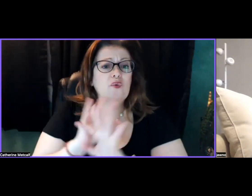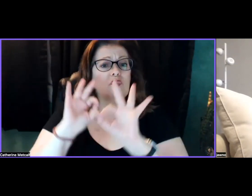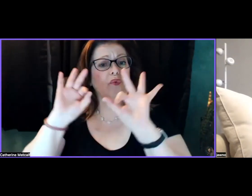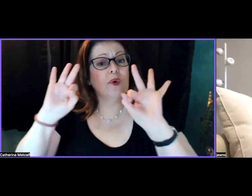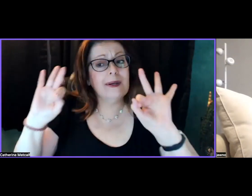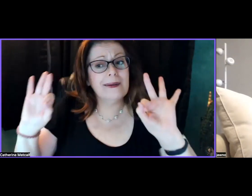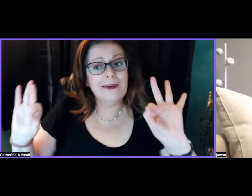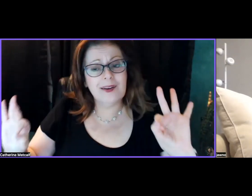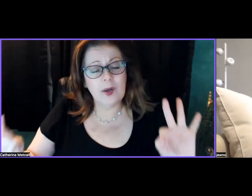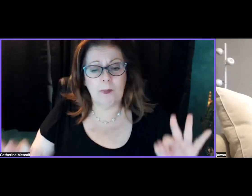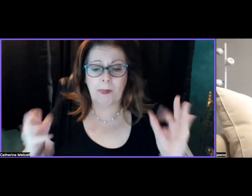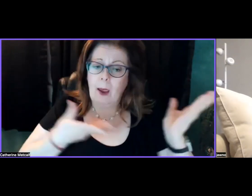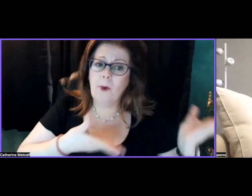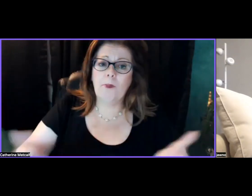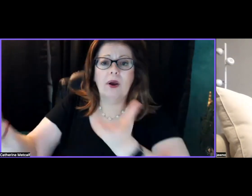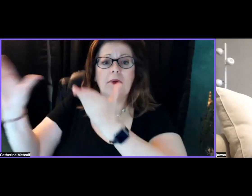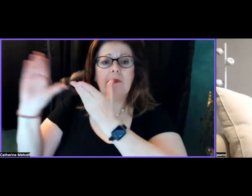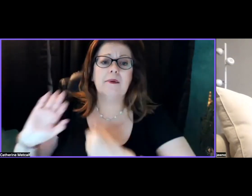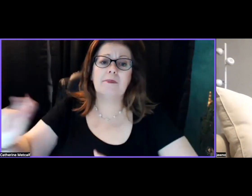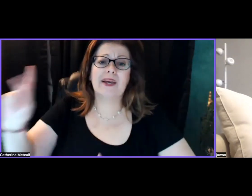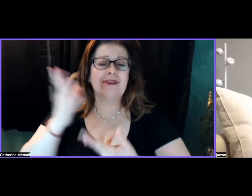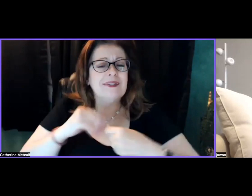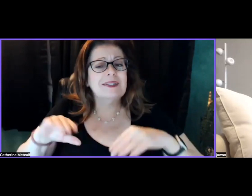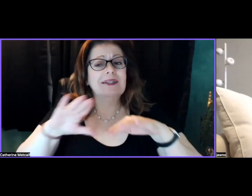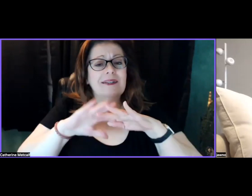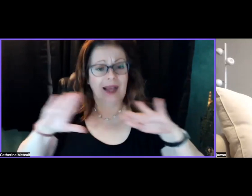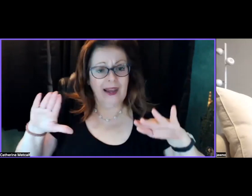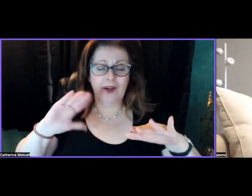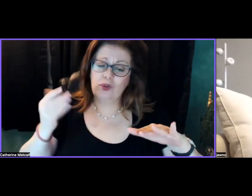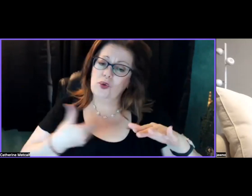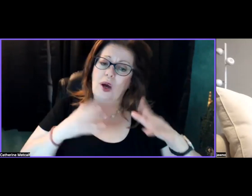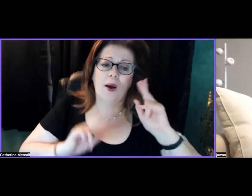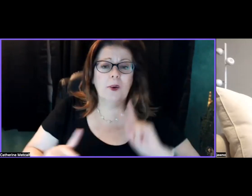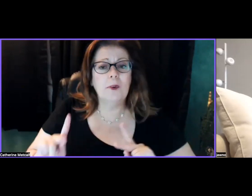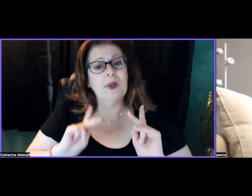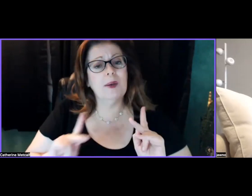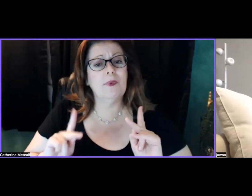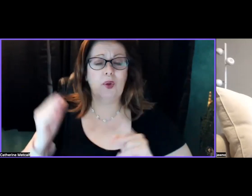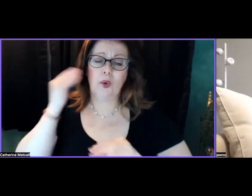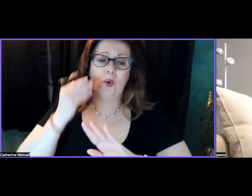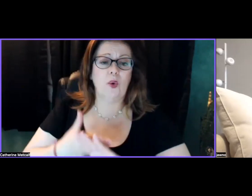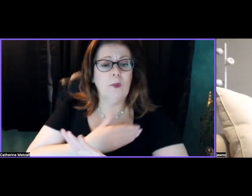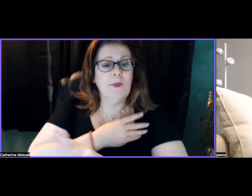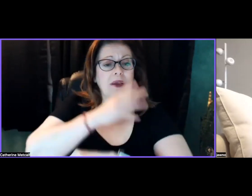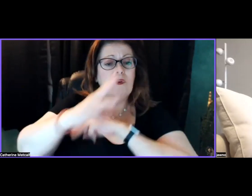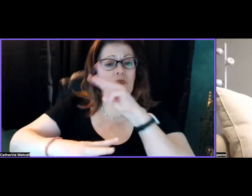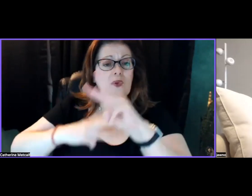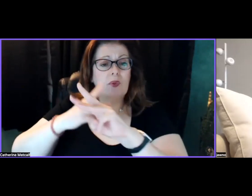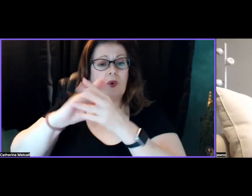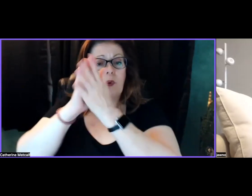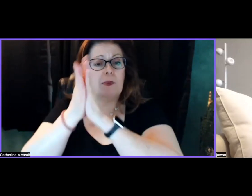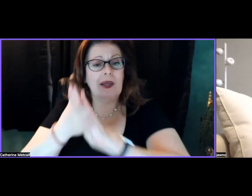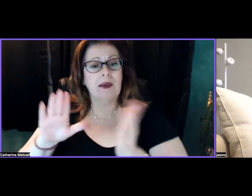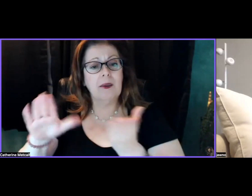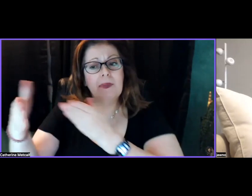that knew the birth of our people before it knew our death. To a world that is listening. Do you hear the trickle of